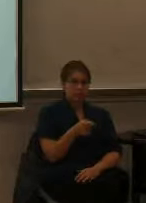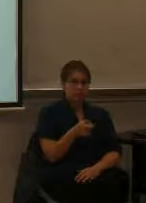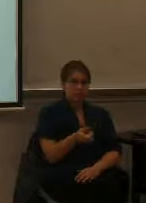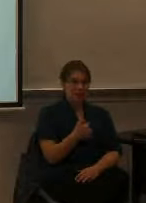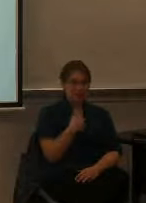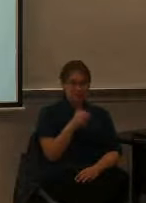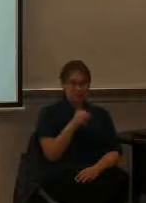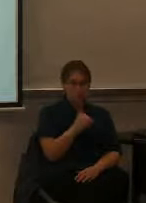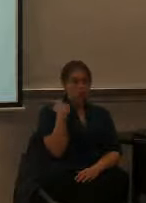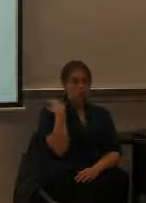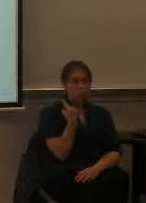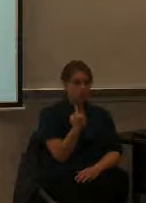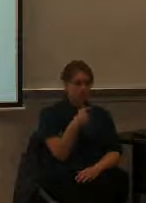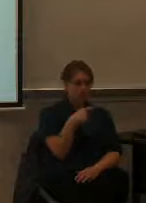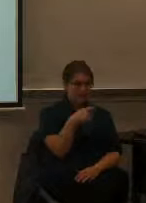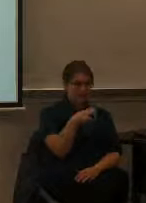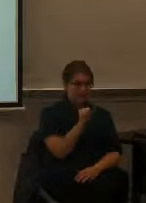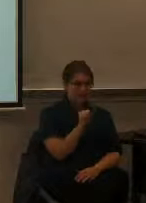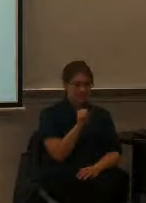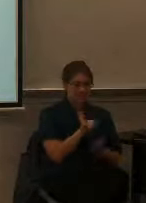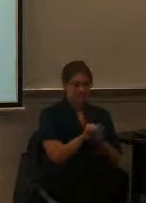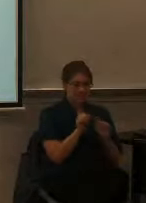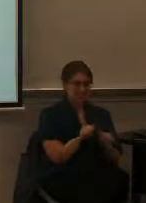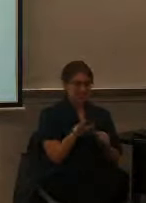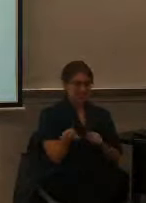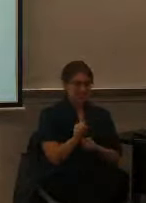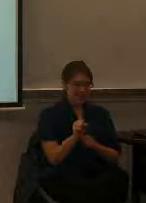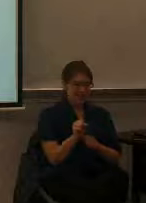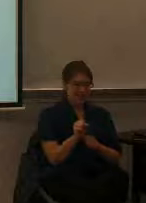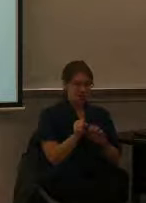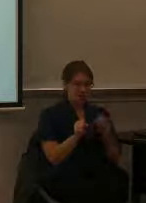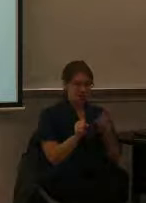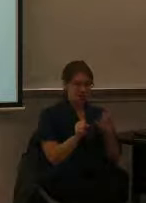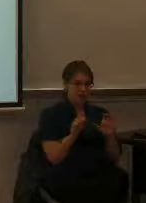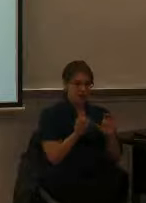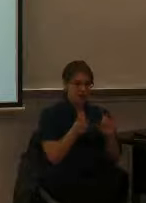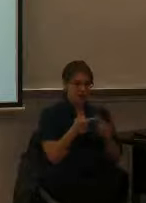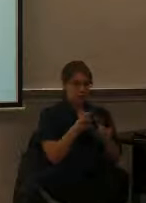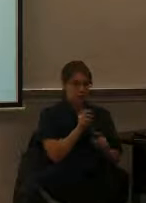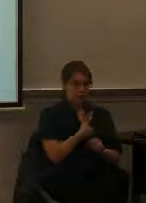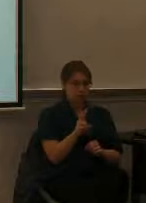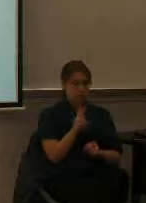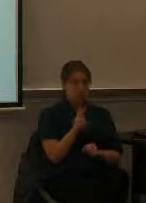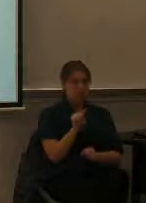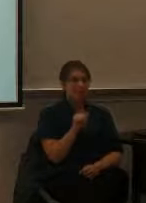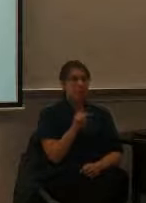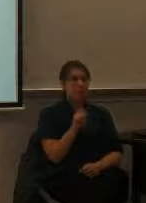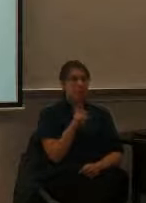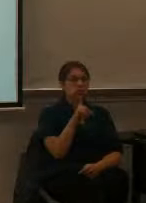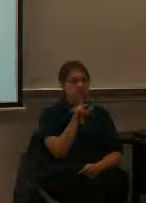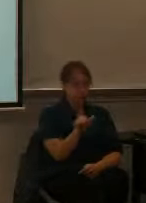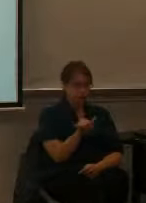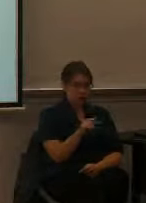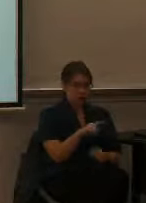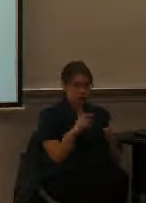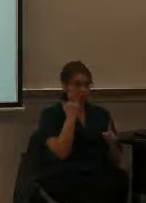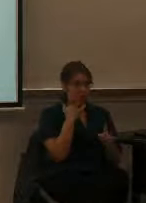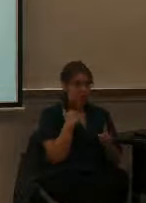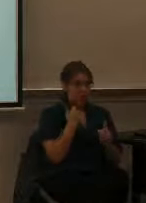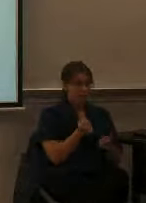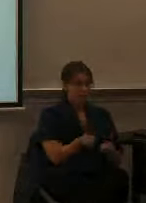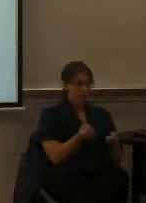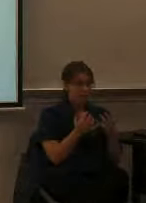no single species that anoxically can take organic carbon all the way down to CO2. But if you get a complex assemblage